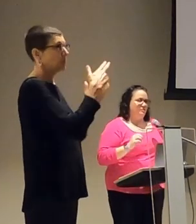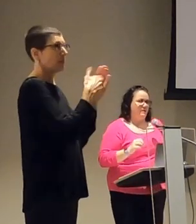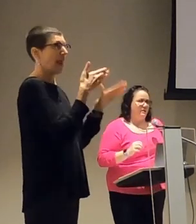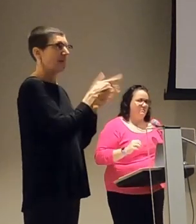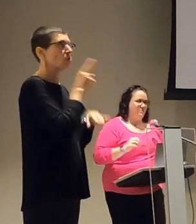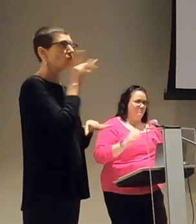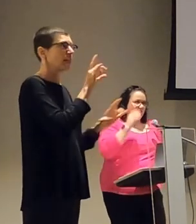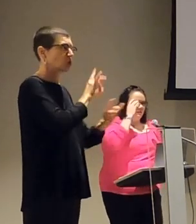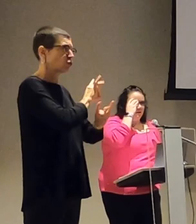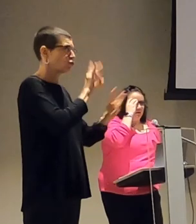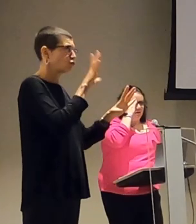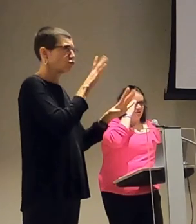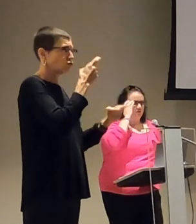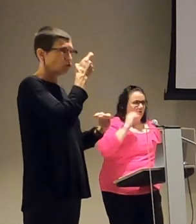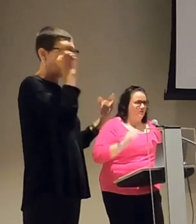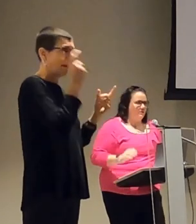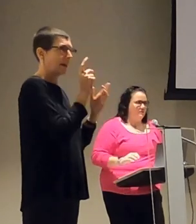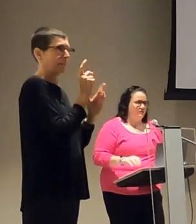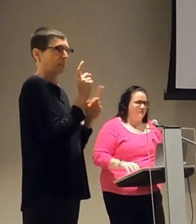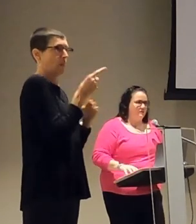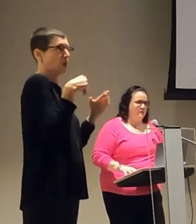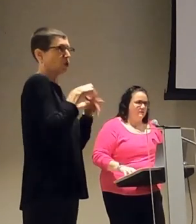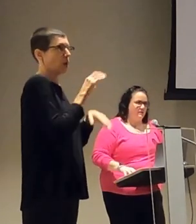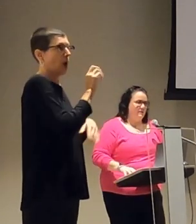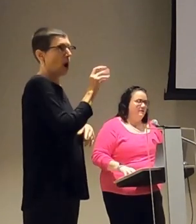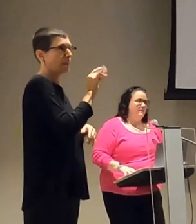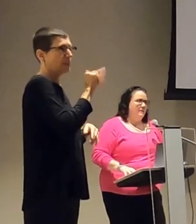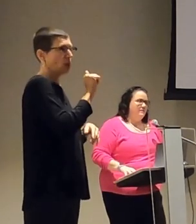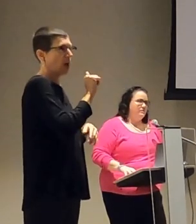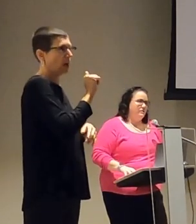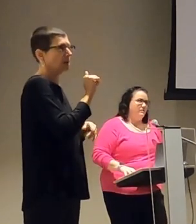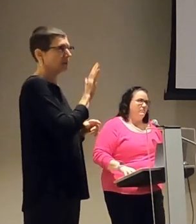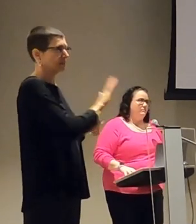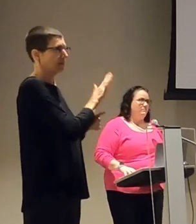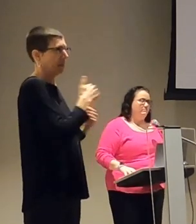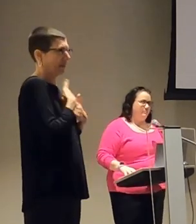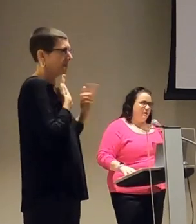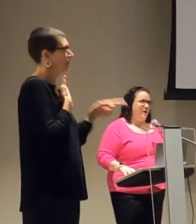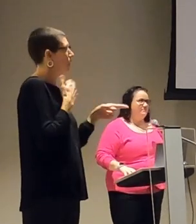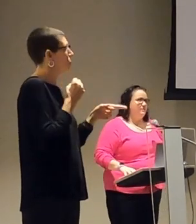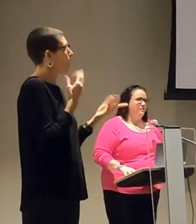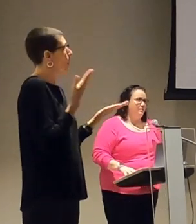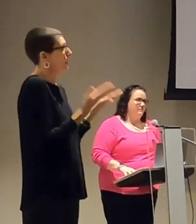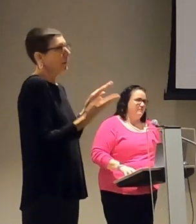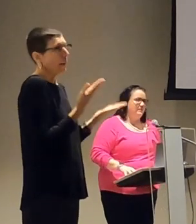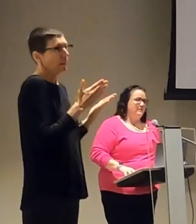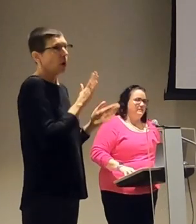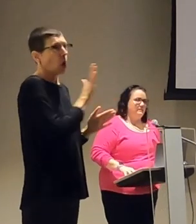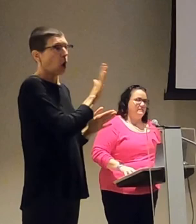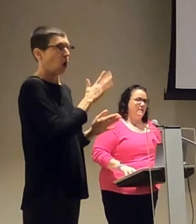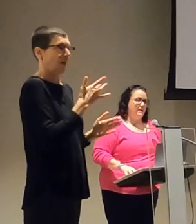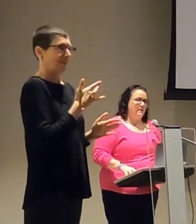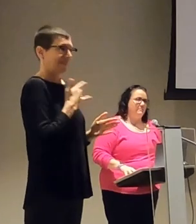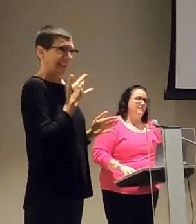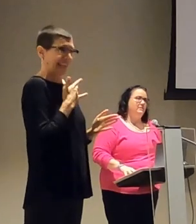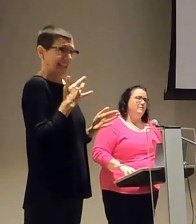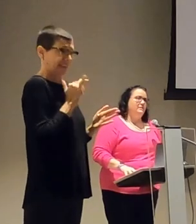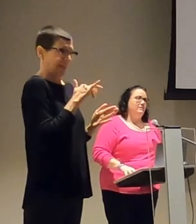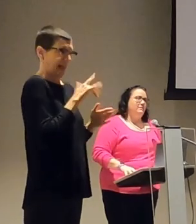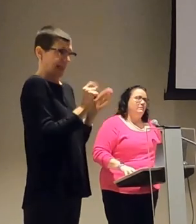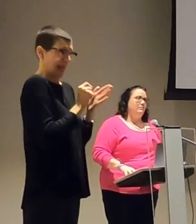a really traumatic moment in the life of Artemisia Gentileschi. And so perhaps her feelings at the